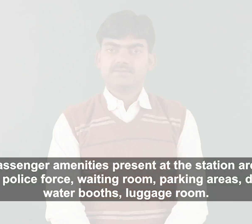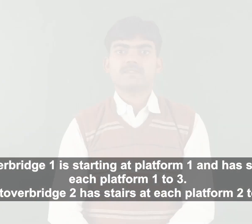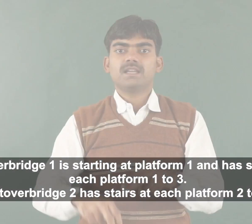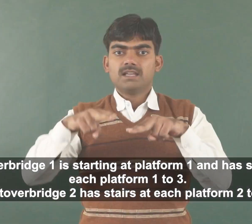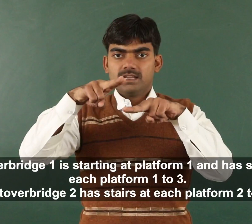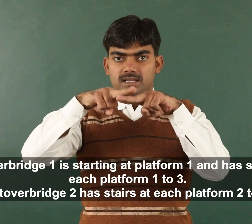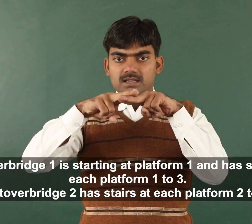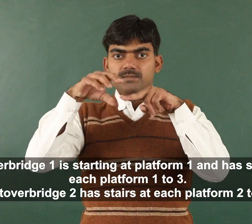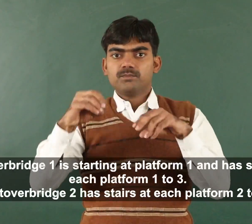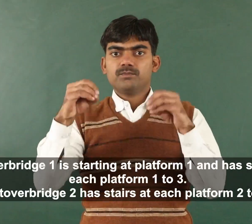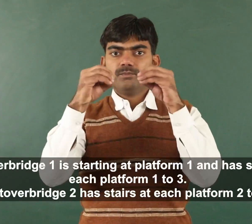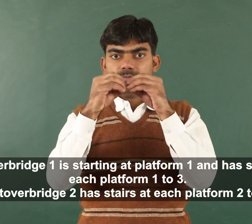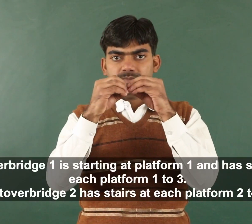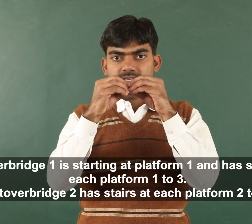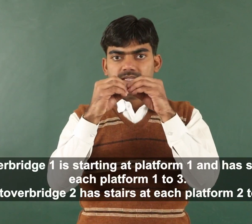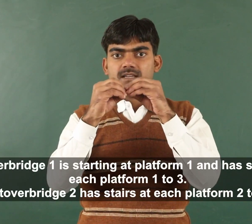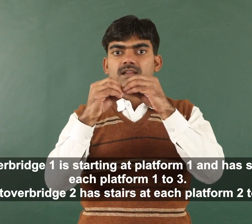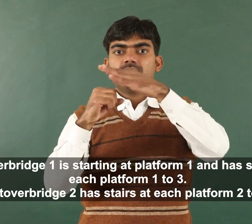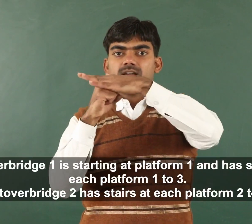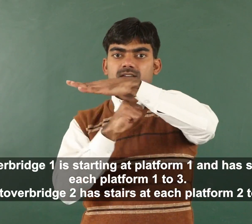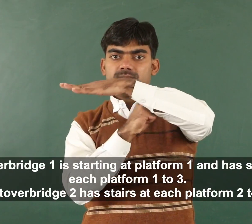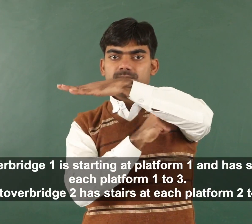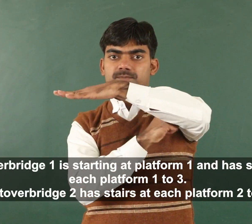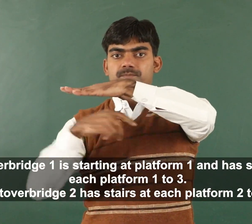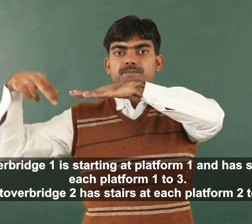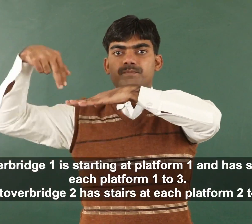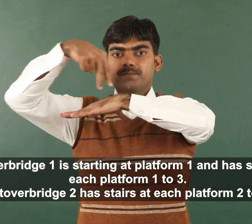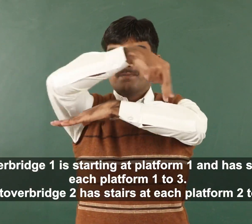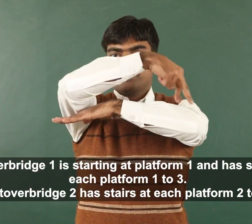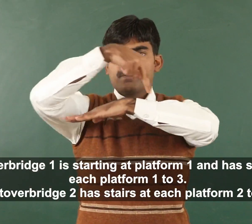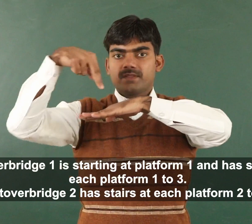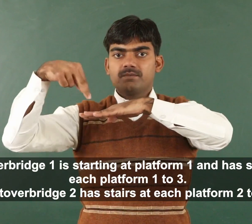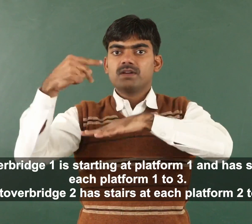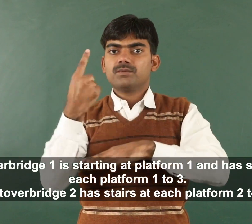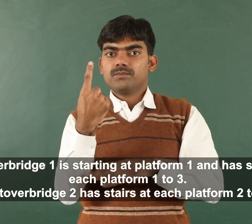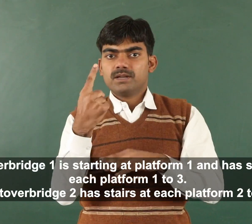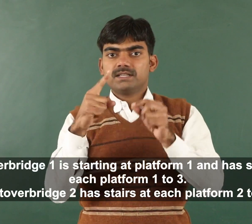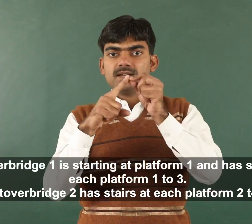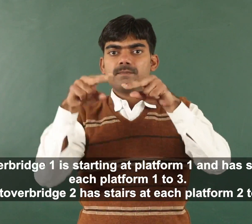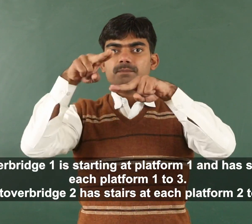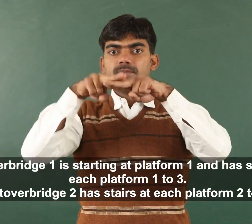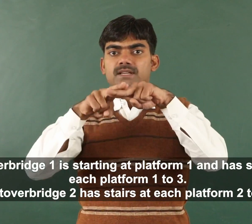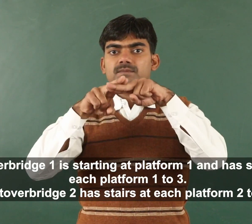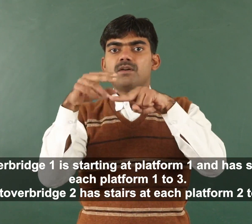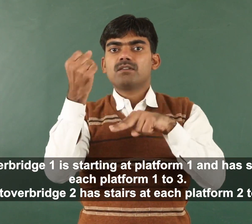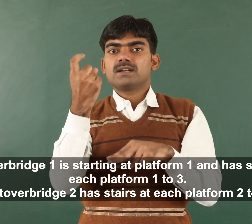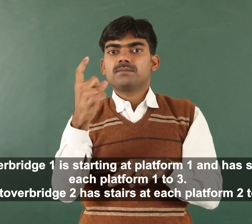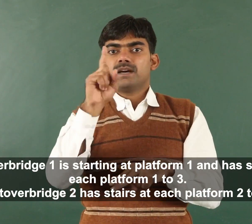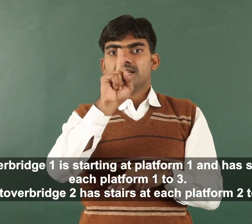Foot-over Bridge 1 is starting at platform 1 and has stairs at each platform